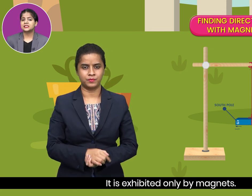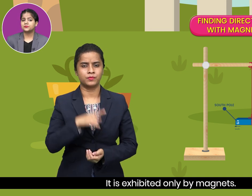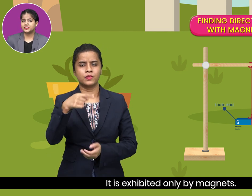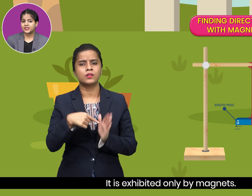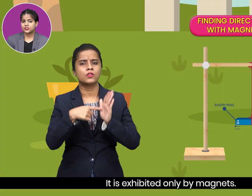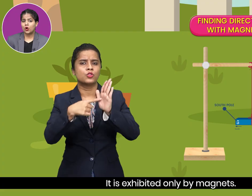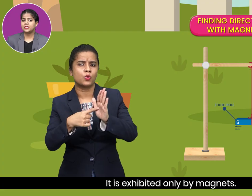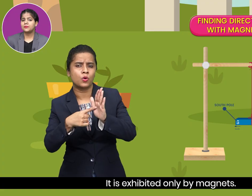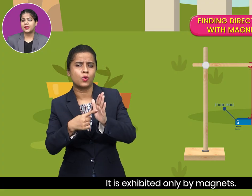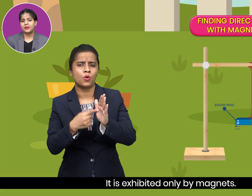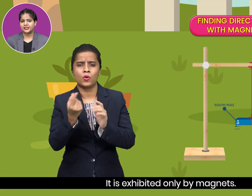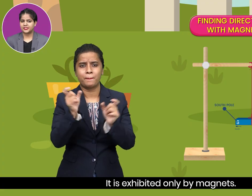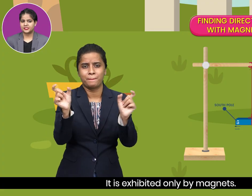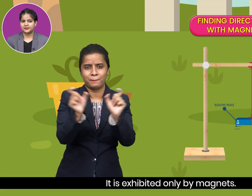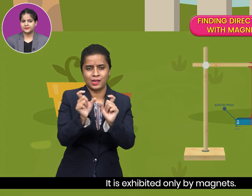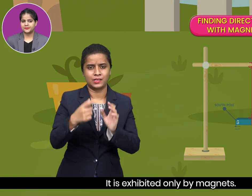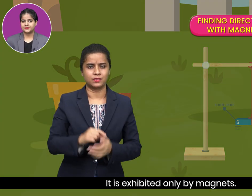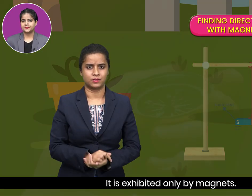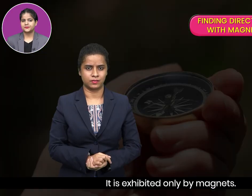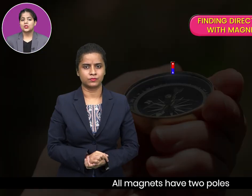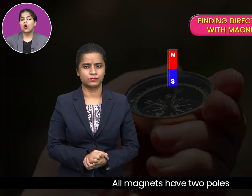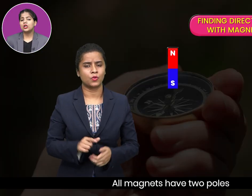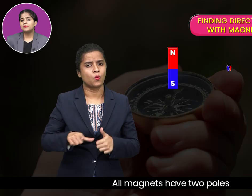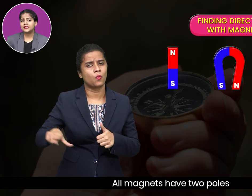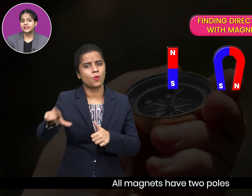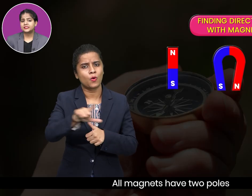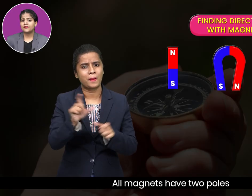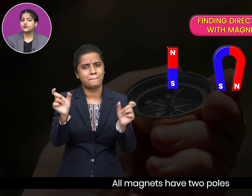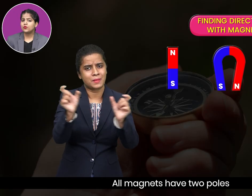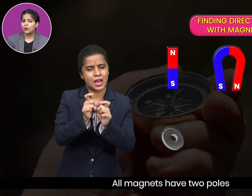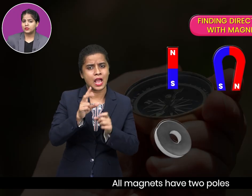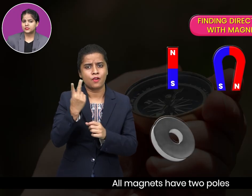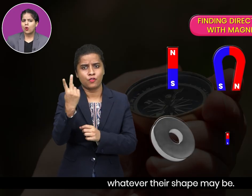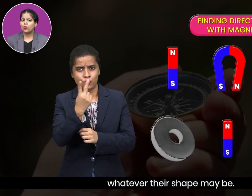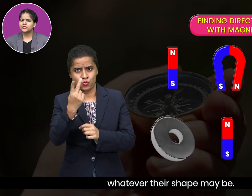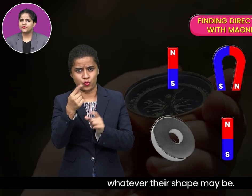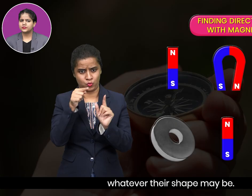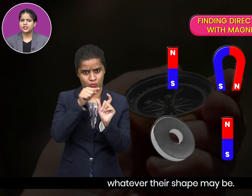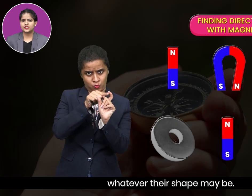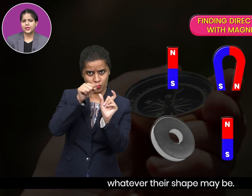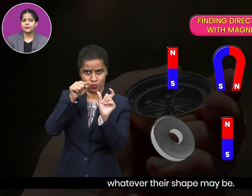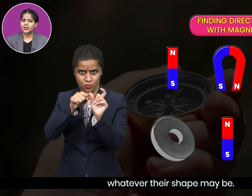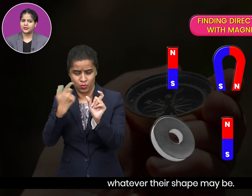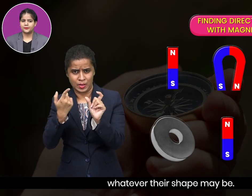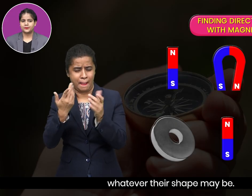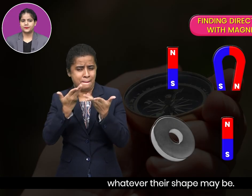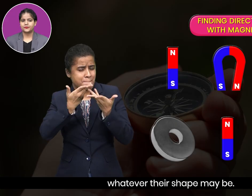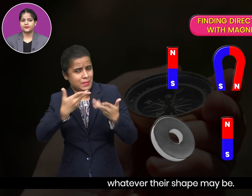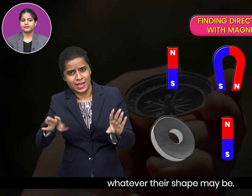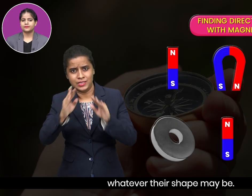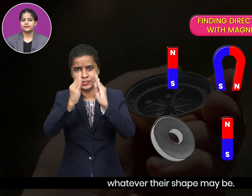It is exhibited only by magnets. All magnets have two poles, whatever their shape may be.